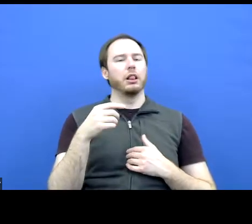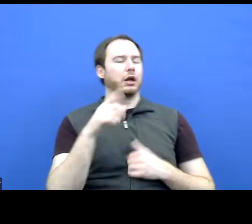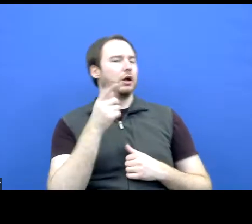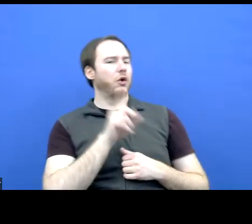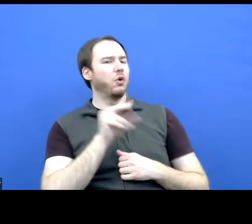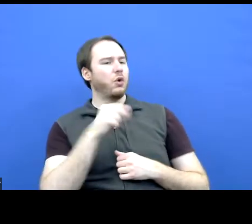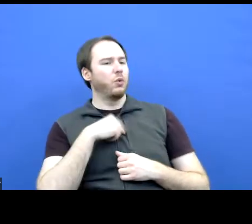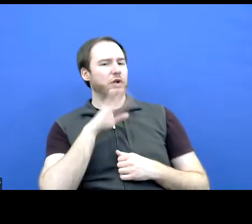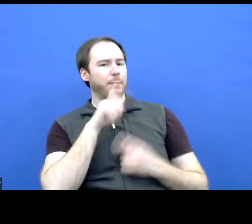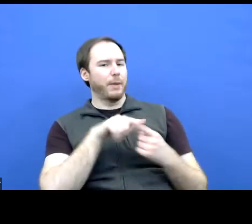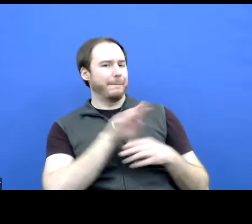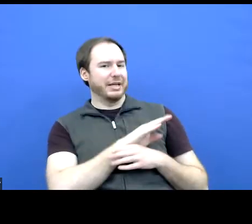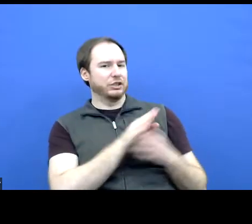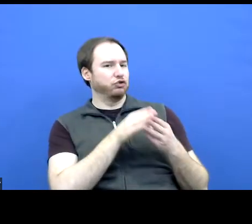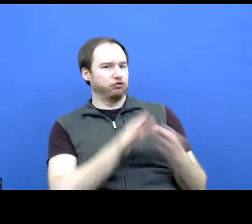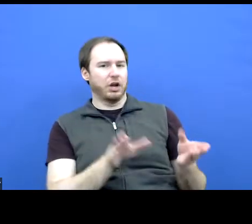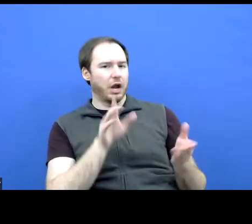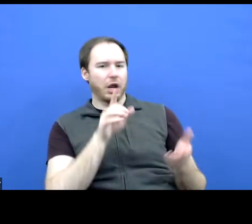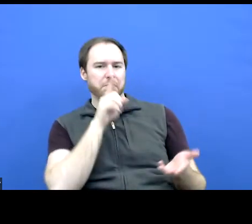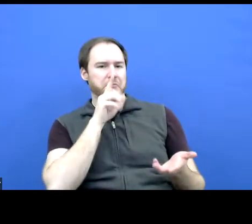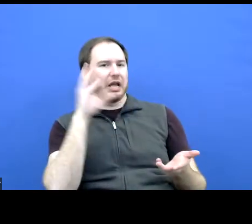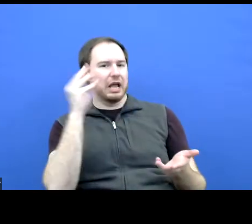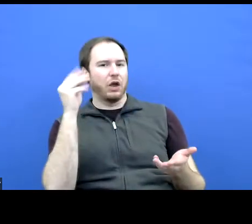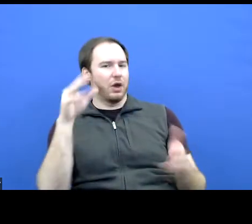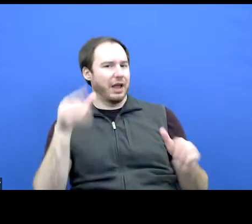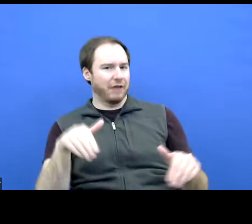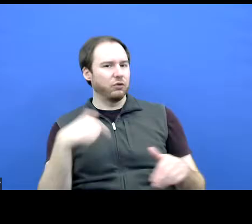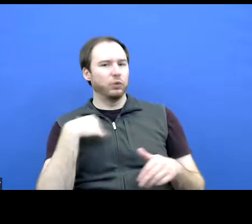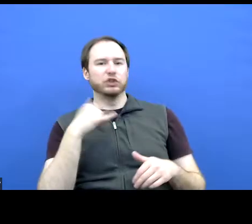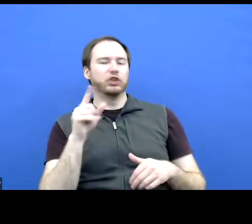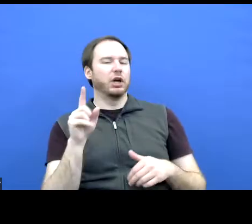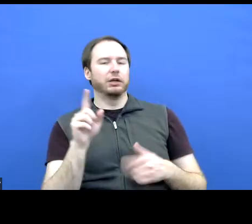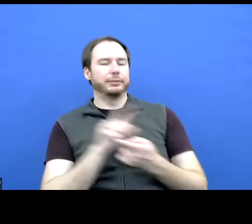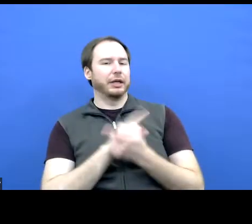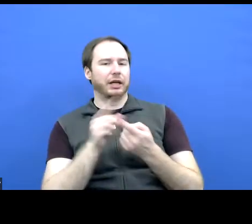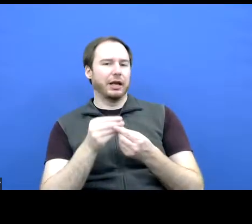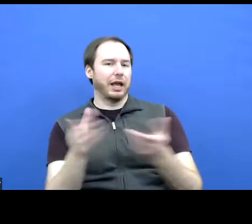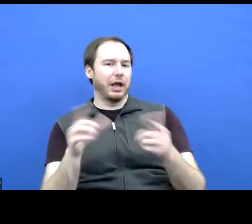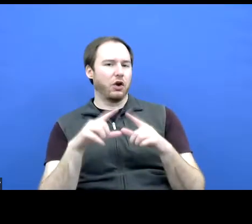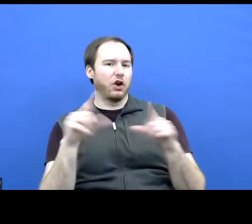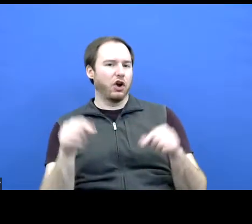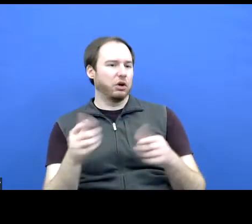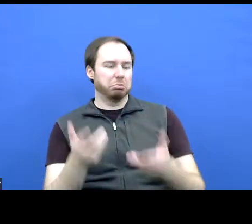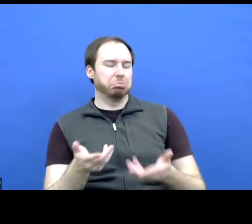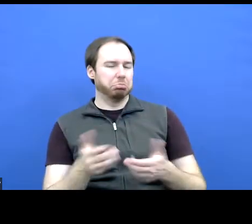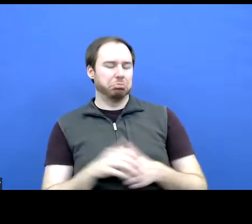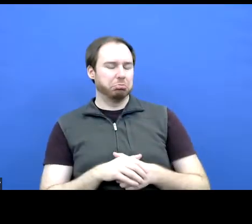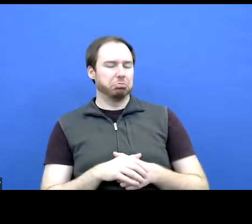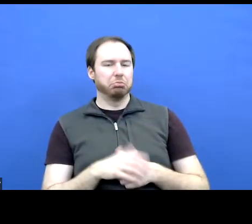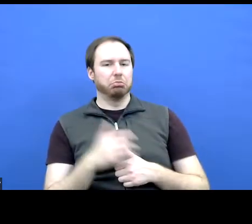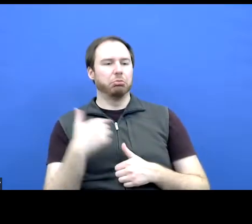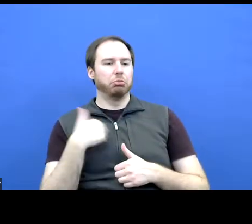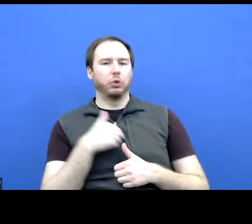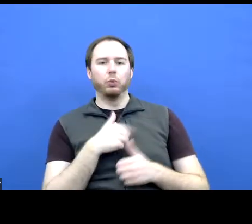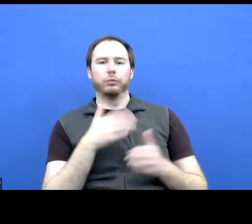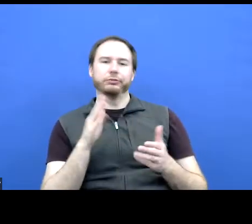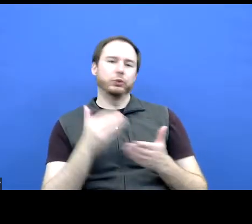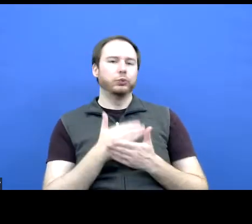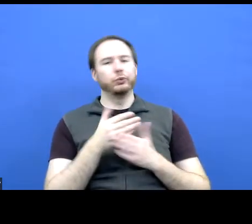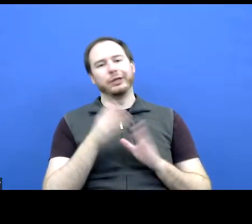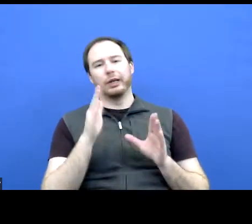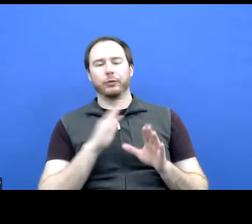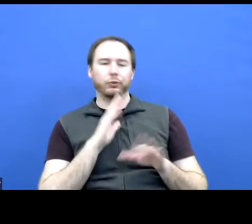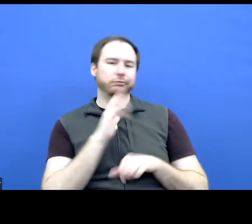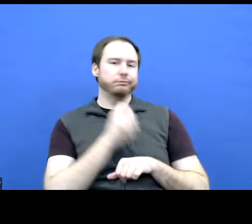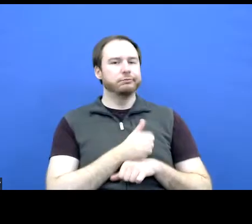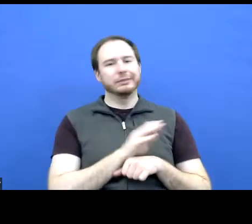the business in general. We The never business, said not- the outdoor or anything. We just walked around, handed out cards, let them know we're gonna be your new neighbors. We're coming into